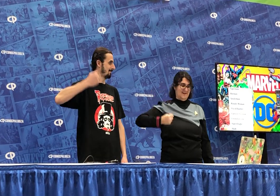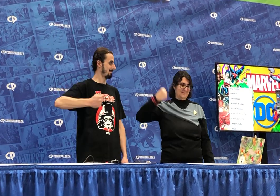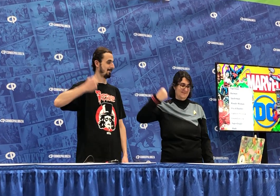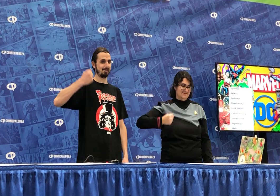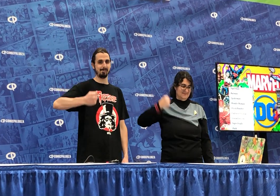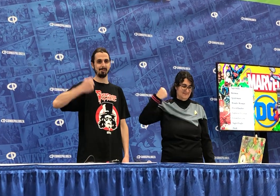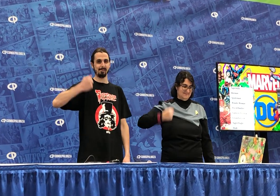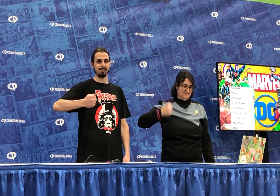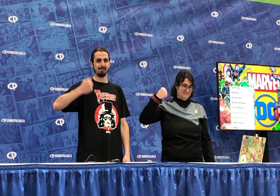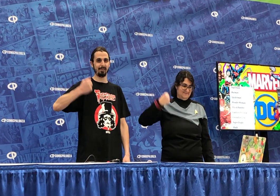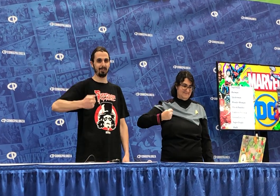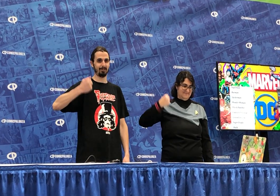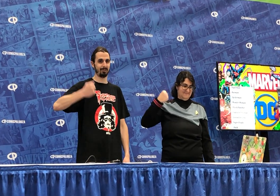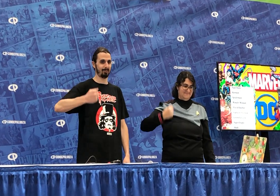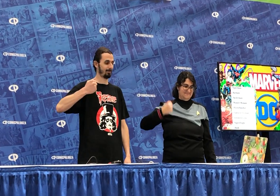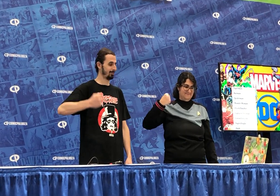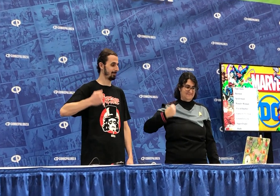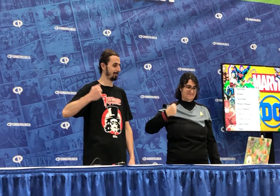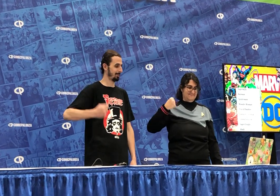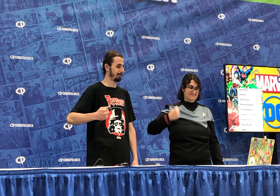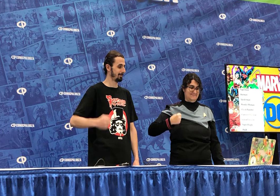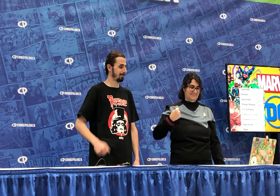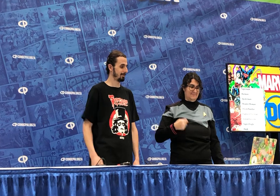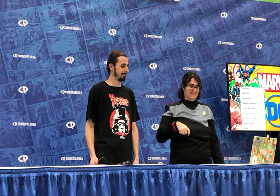Aquaman for his staff, or his trident.